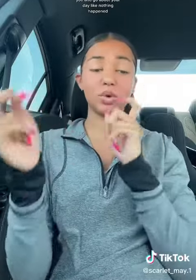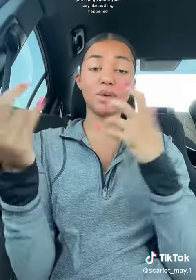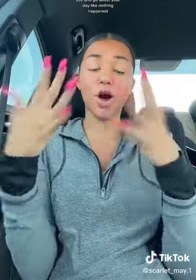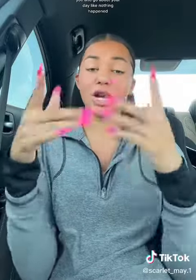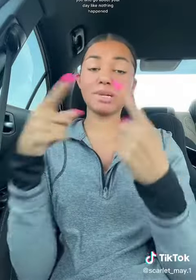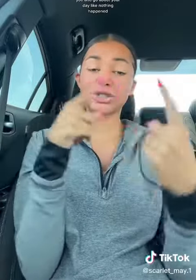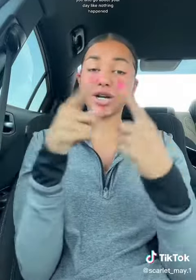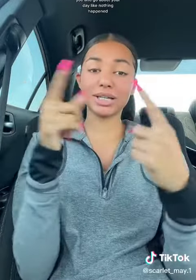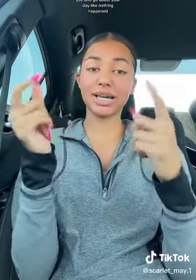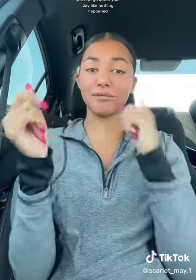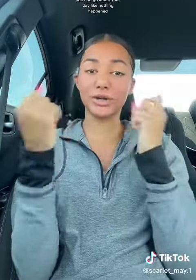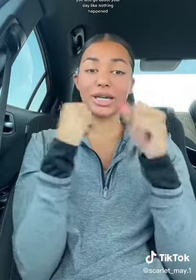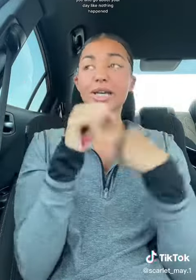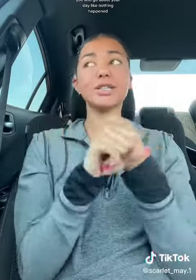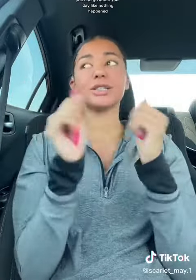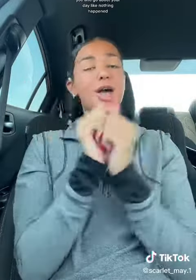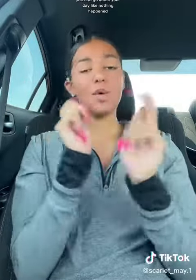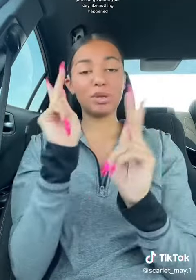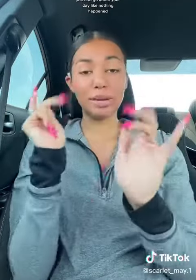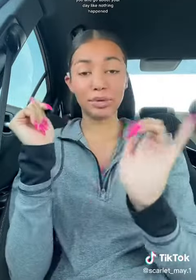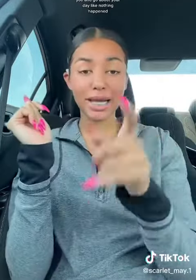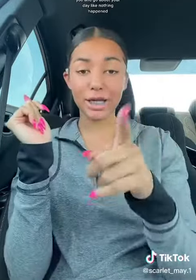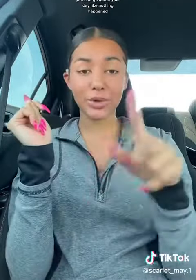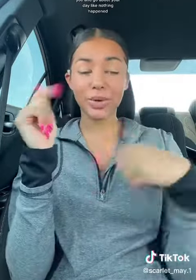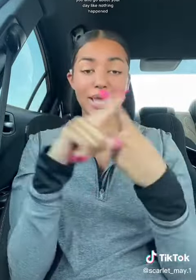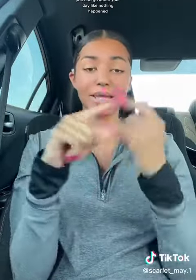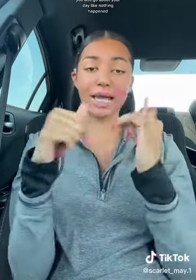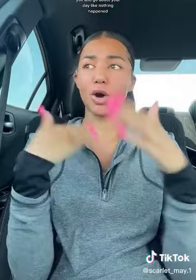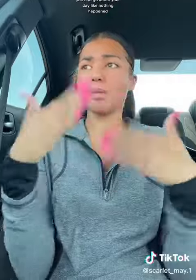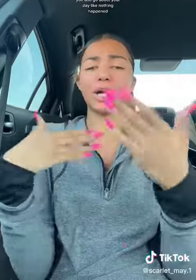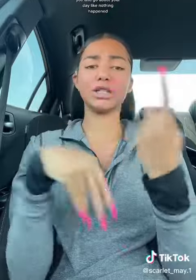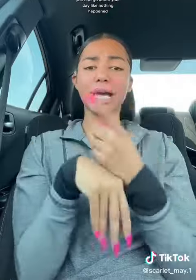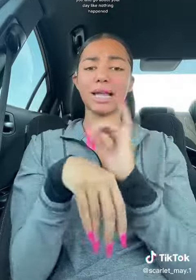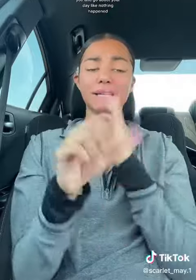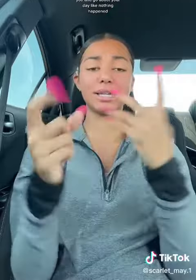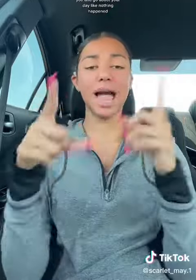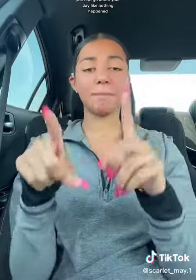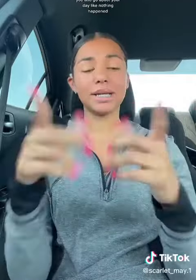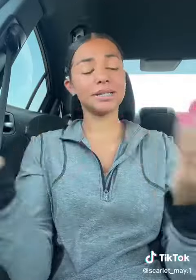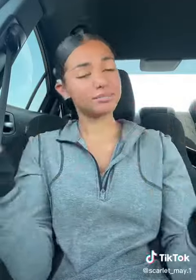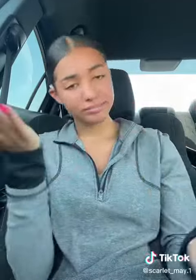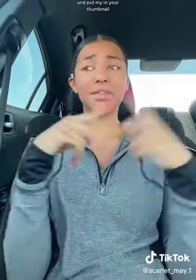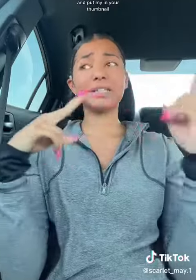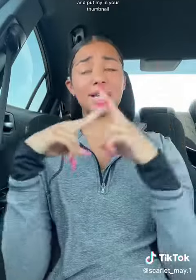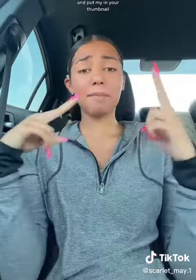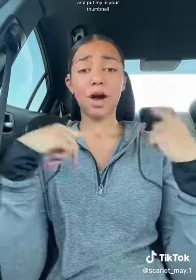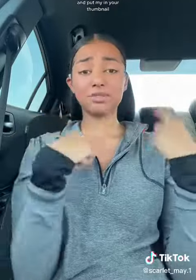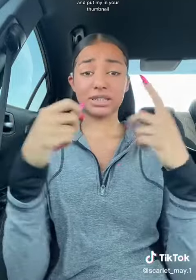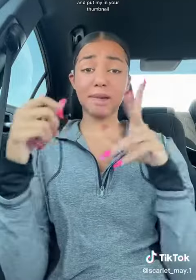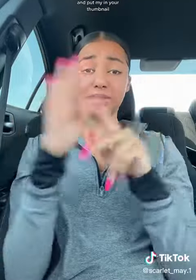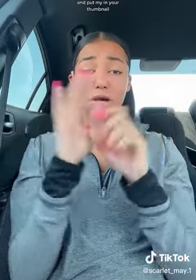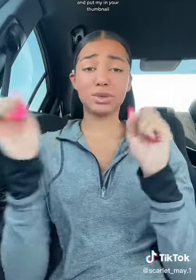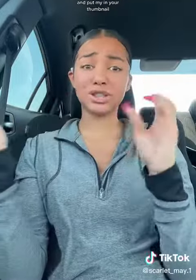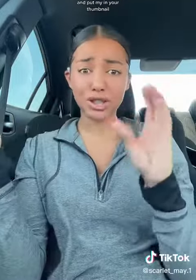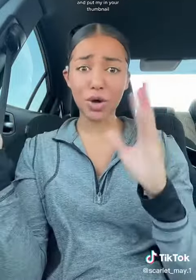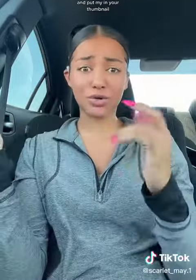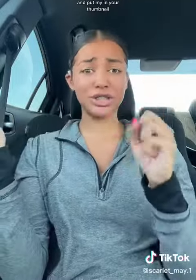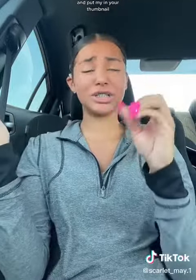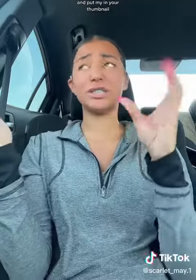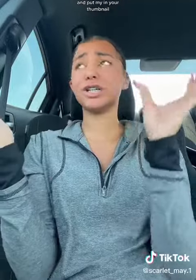have already been struggling for years with people like you, and then, like, go about your day like nothing happened. And then to top it off, since my video was so cringy, so